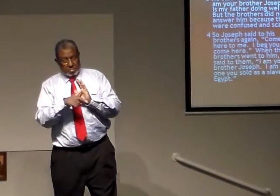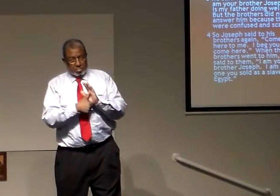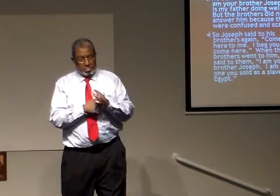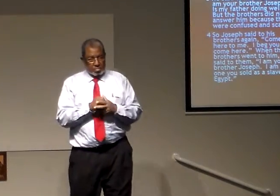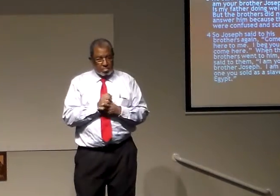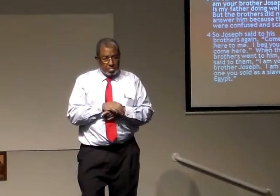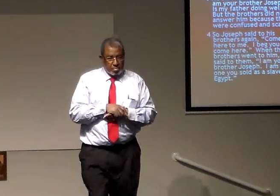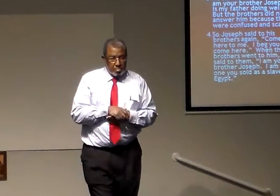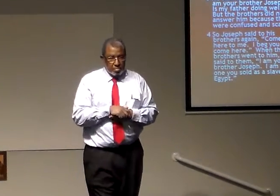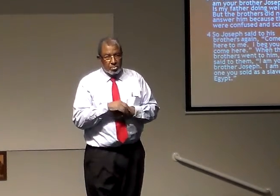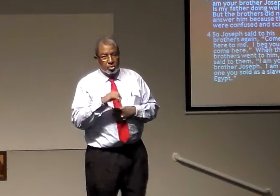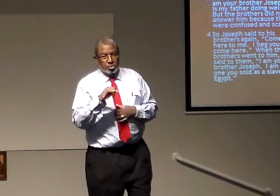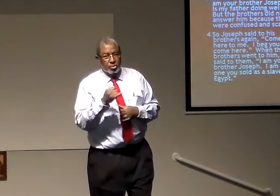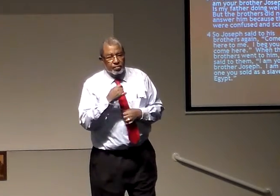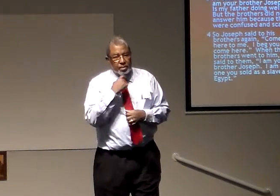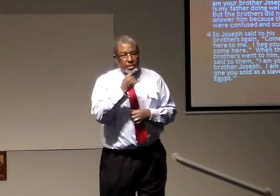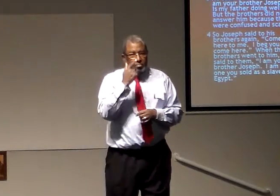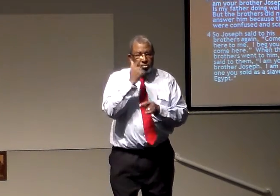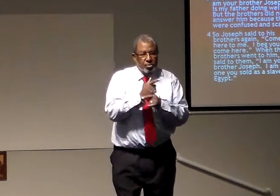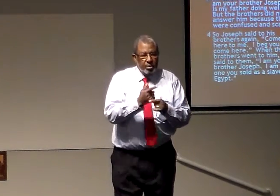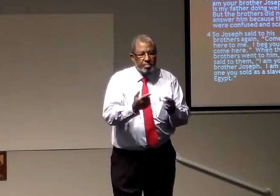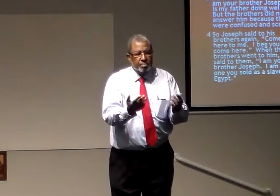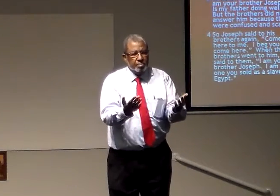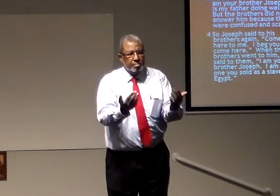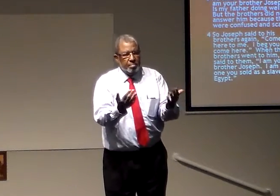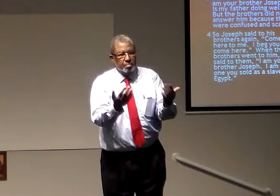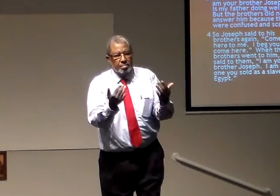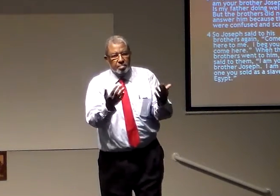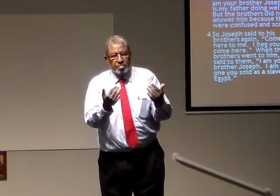Then later, Joseph said, come.